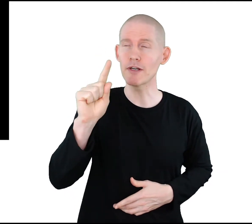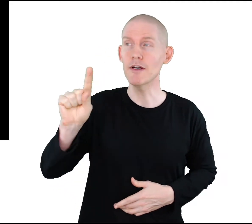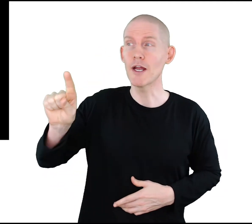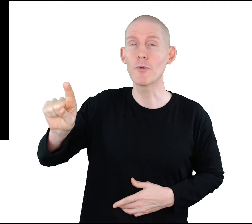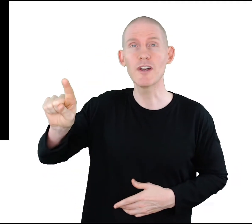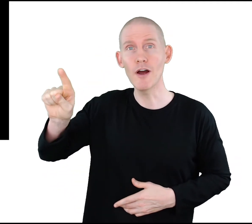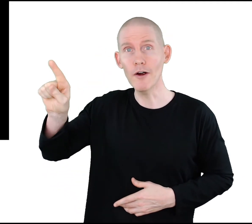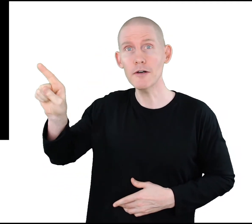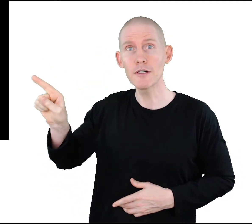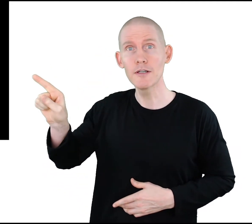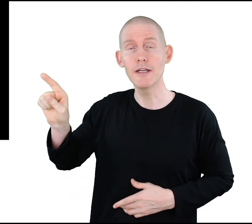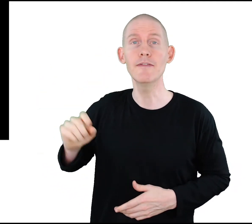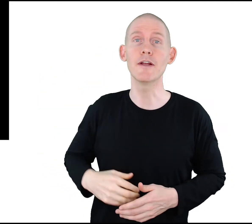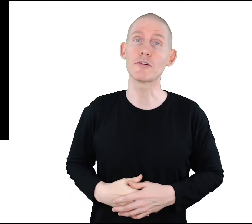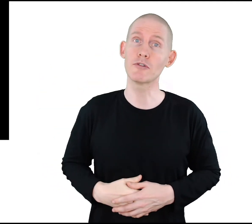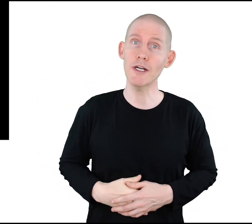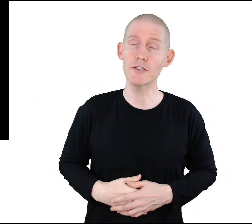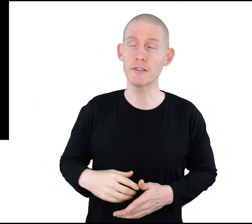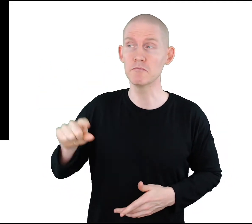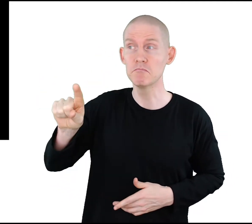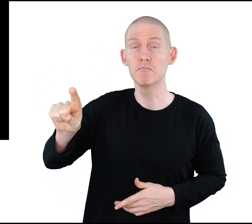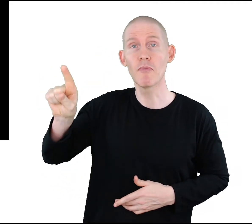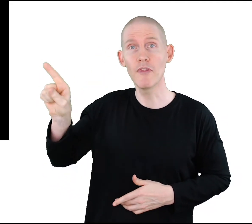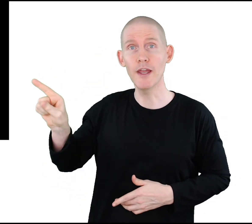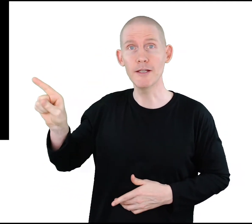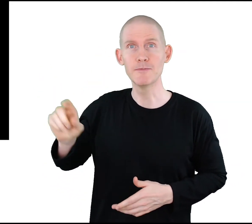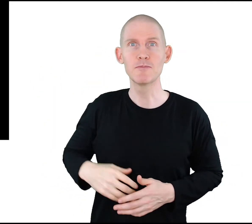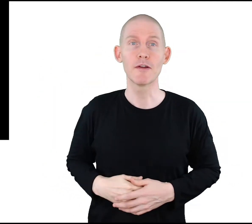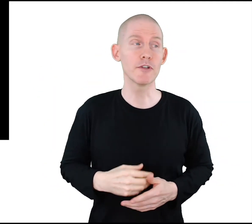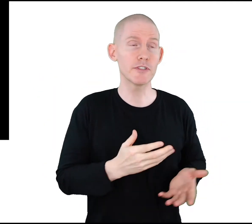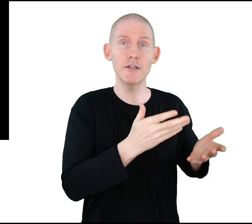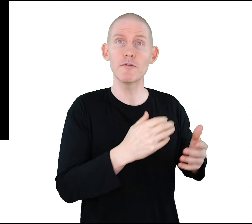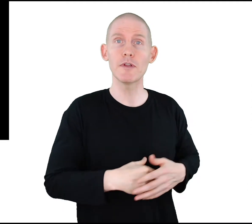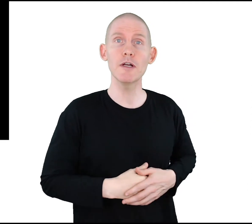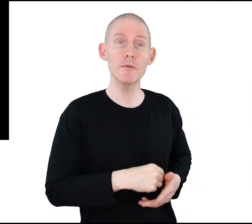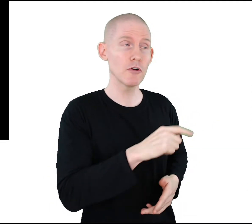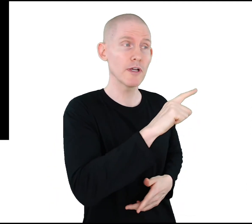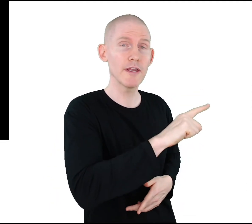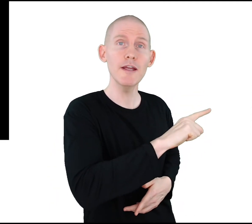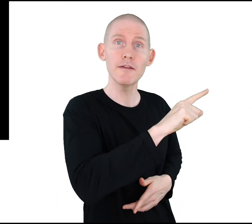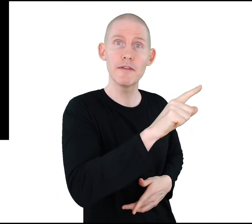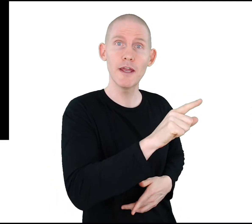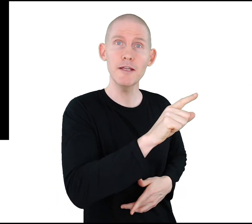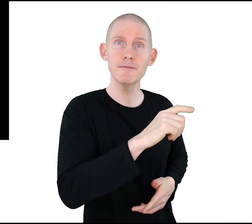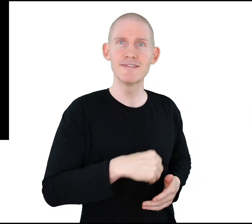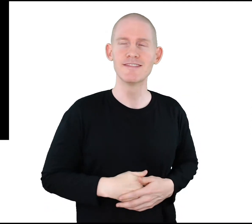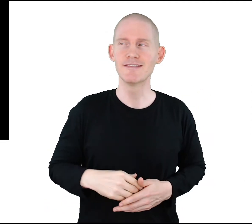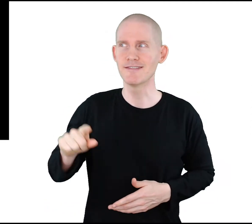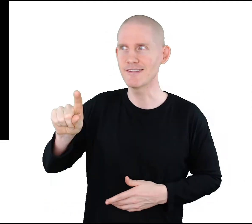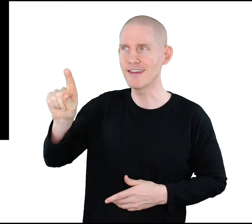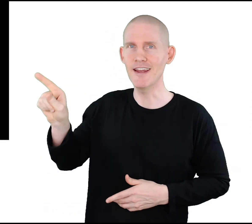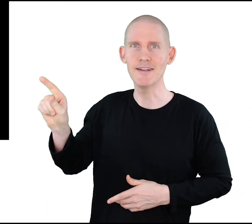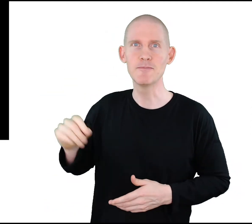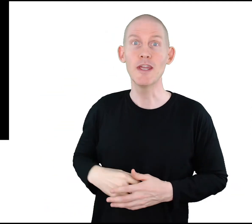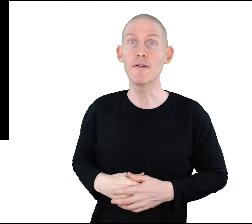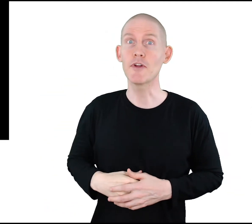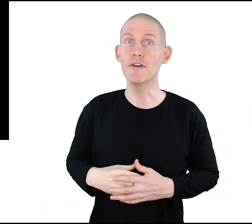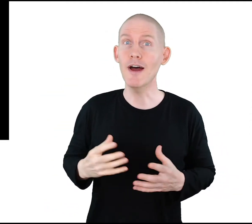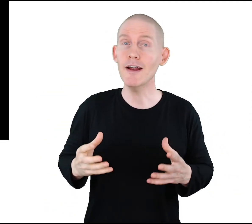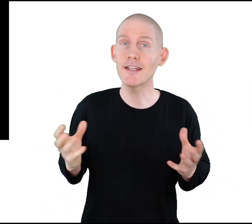and we're going to arc in their direction. They. If they're sitting over there, we go like that. They. If they're not here,